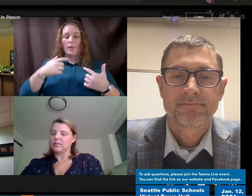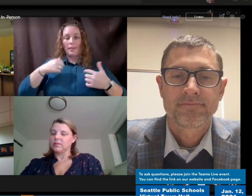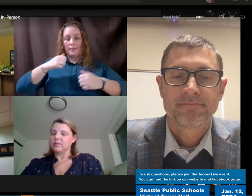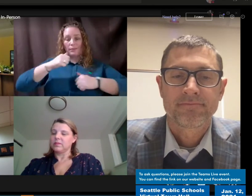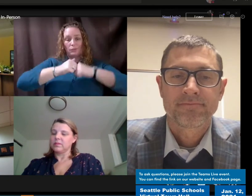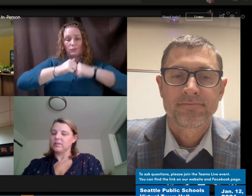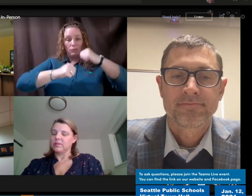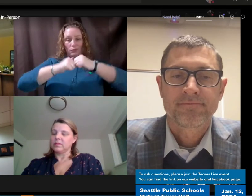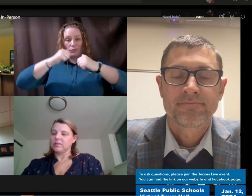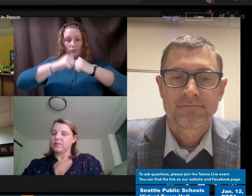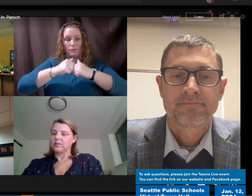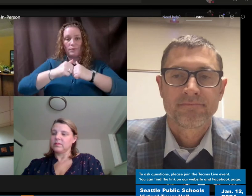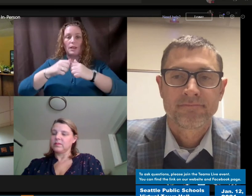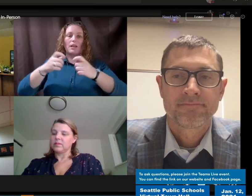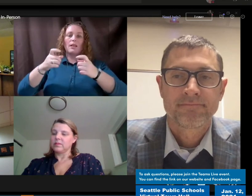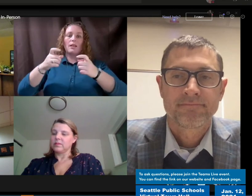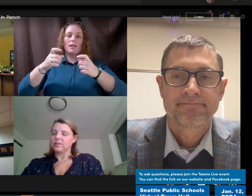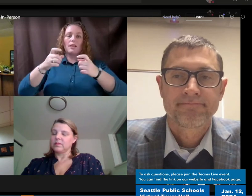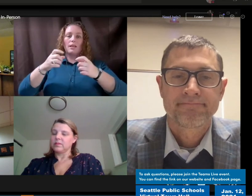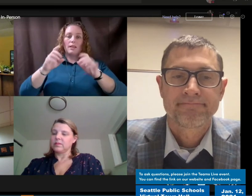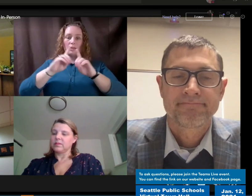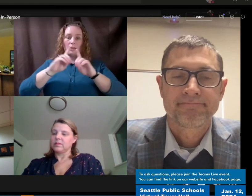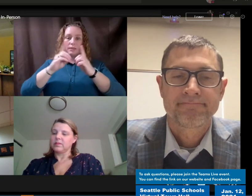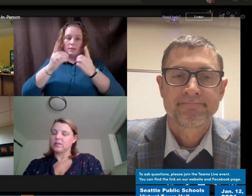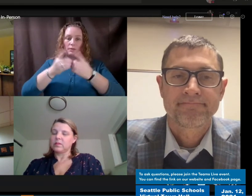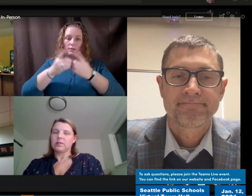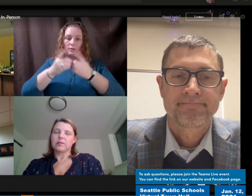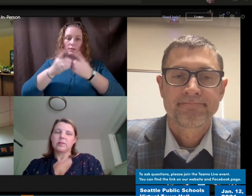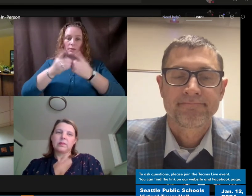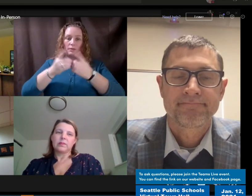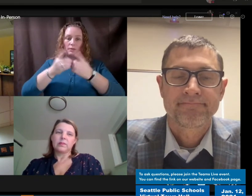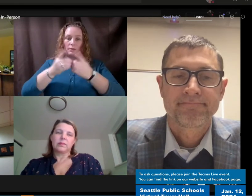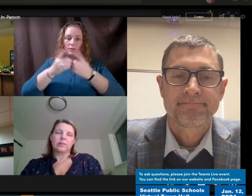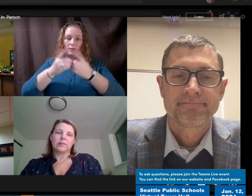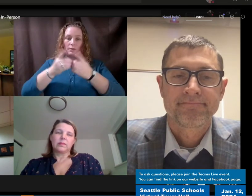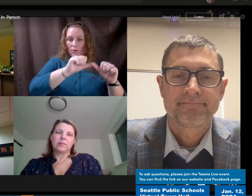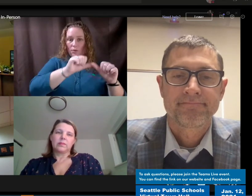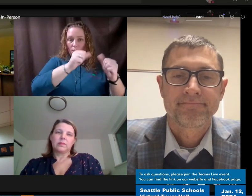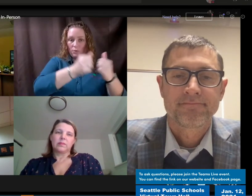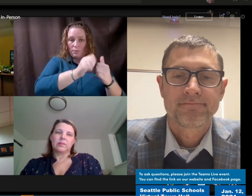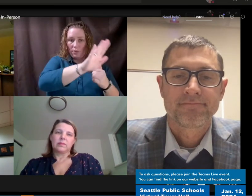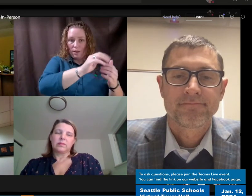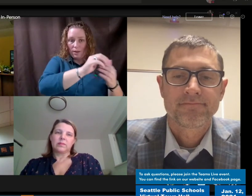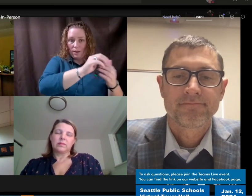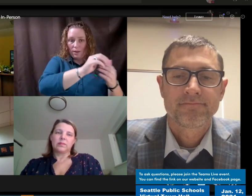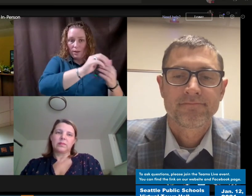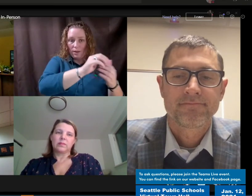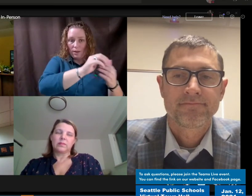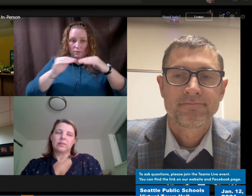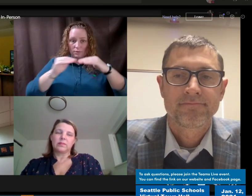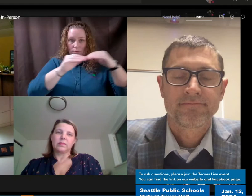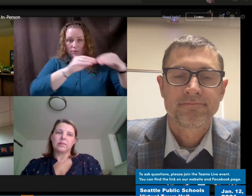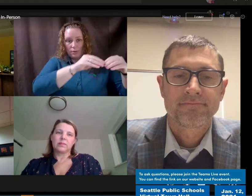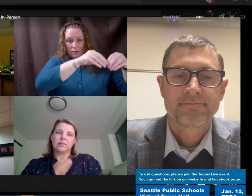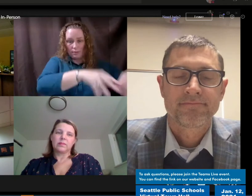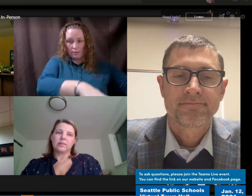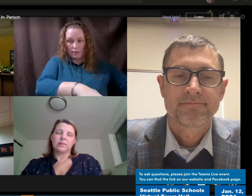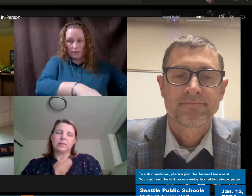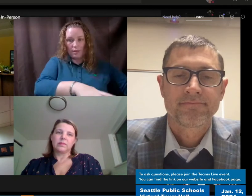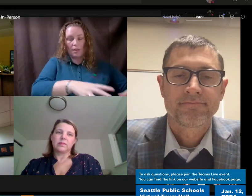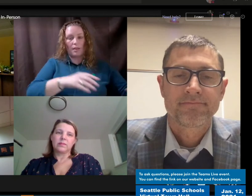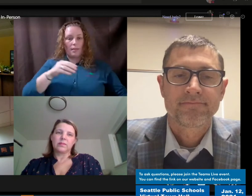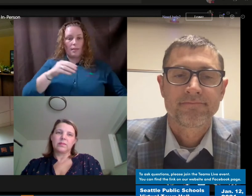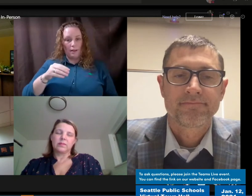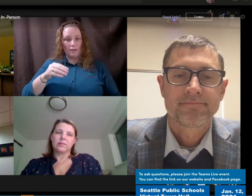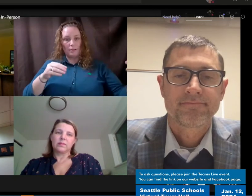district leadership communicates with the Seattle Education Association leadership, and that's how we formally communicate back and forth when